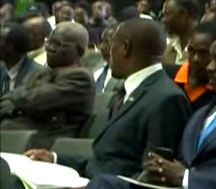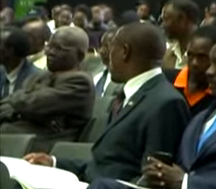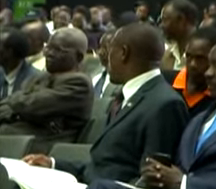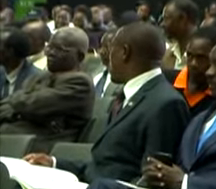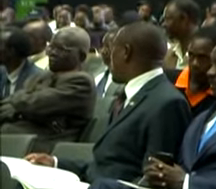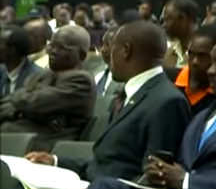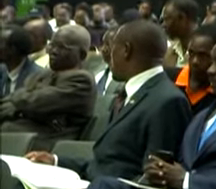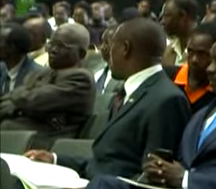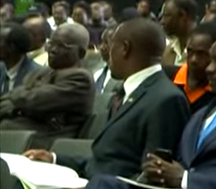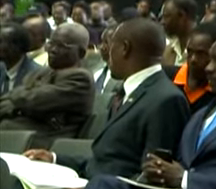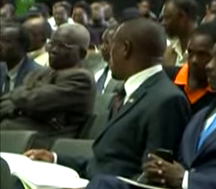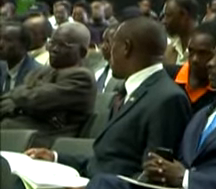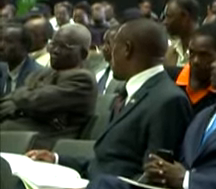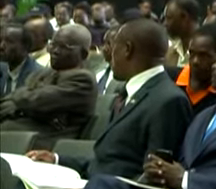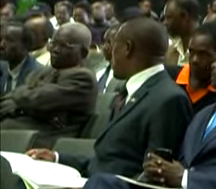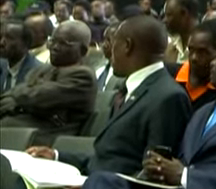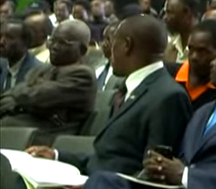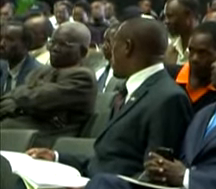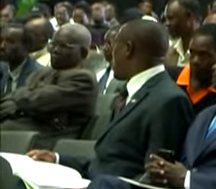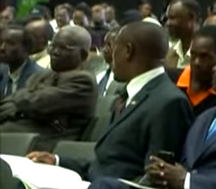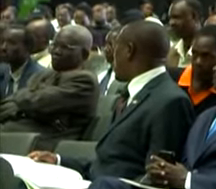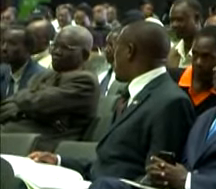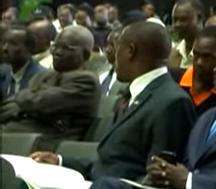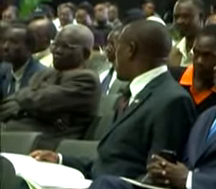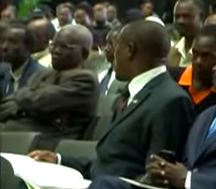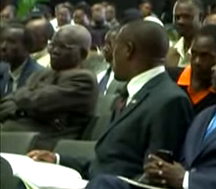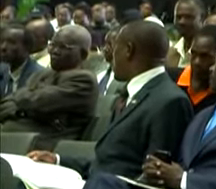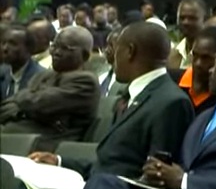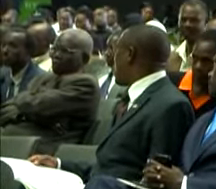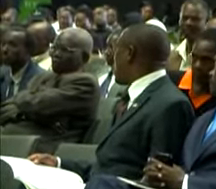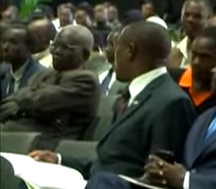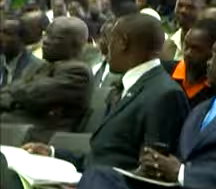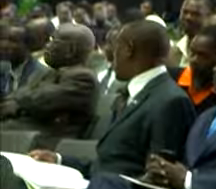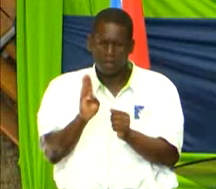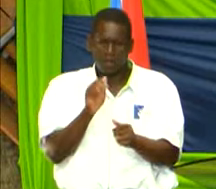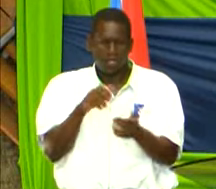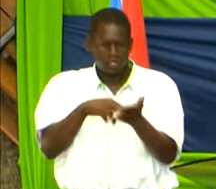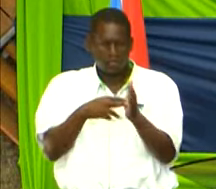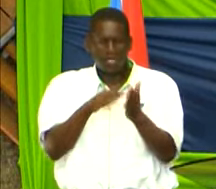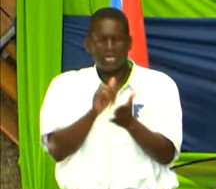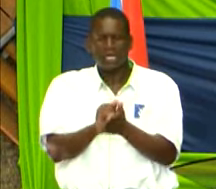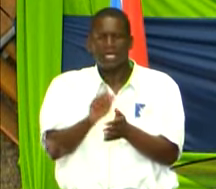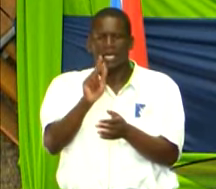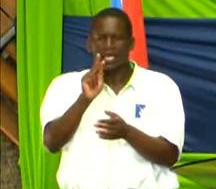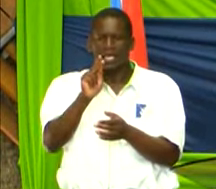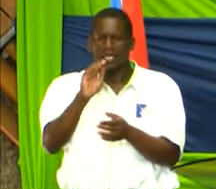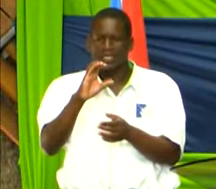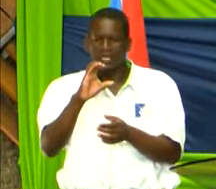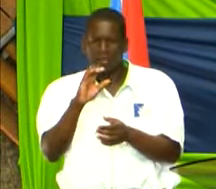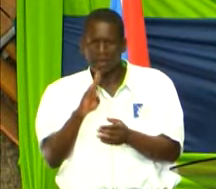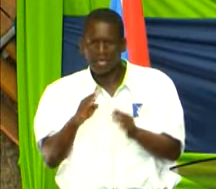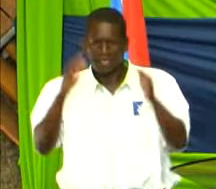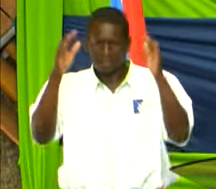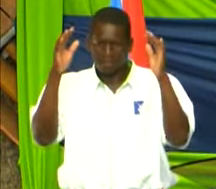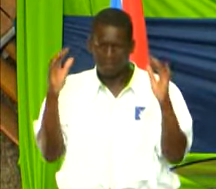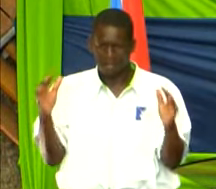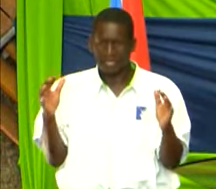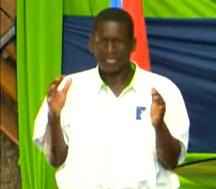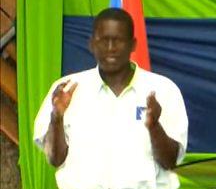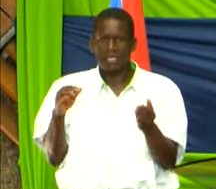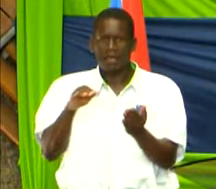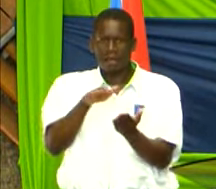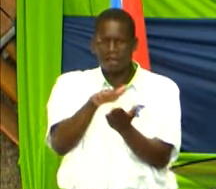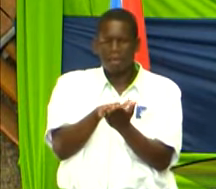advances grew by 7% to reach 212 billion, which means that KCB remains the largest bank in terms of balance